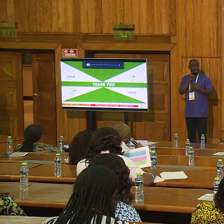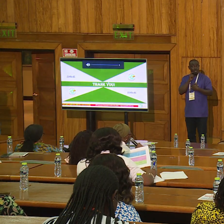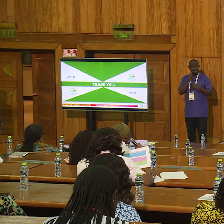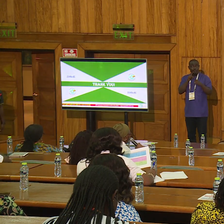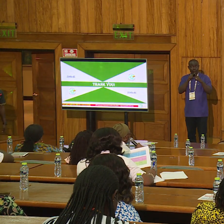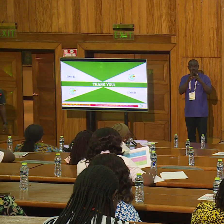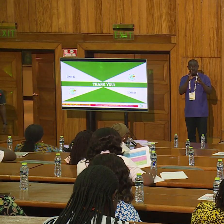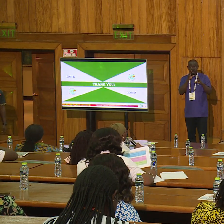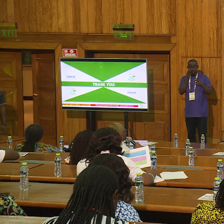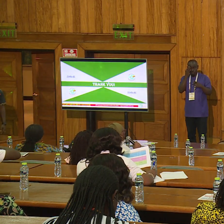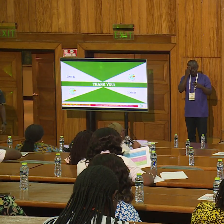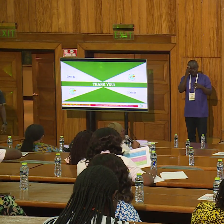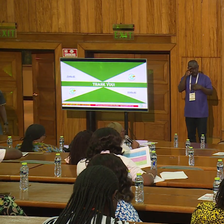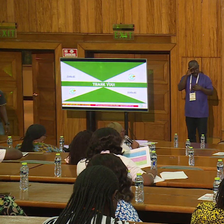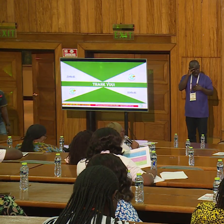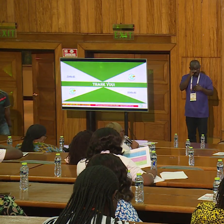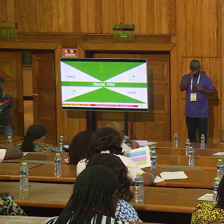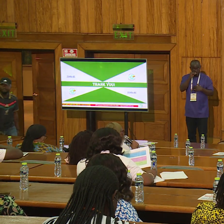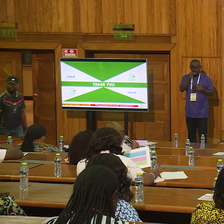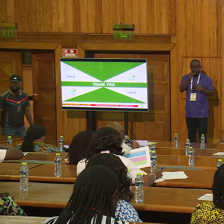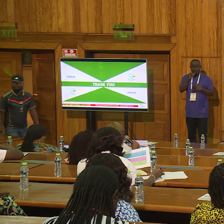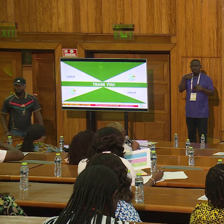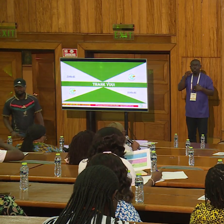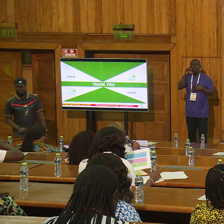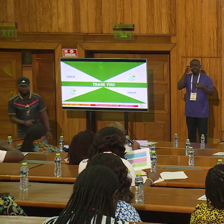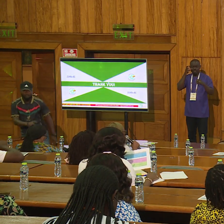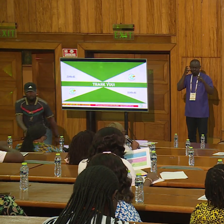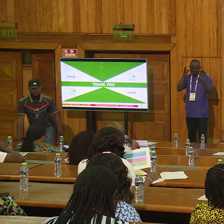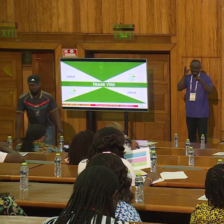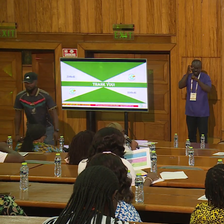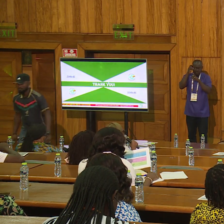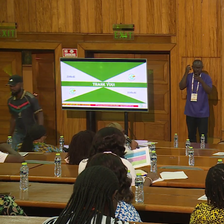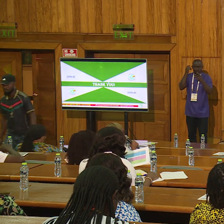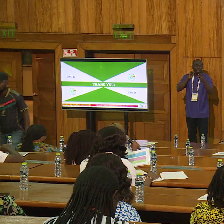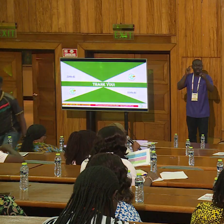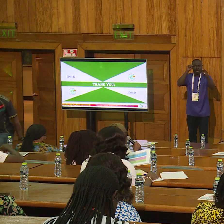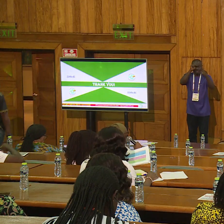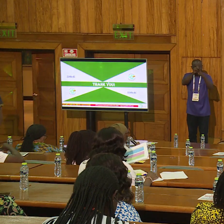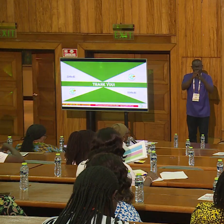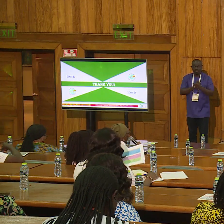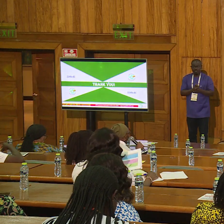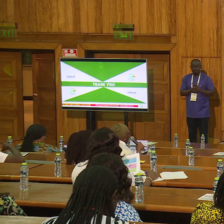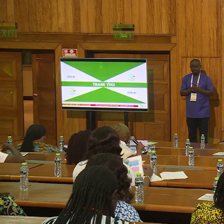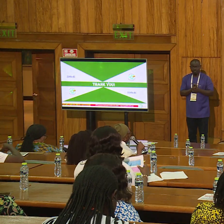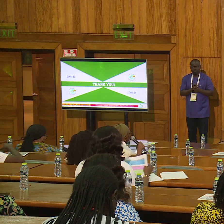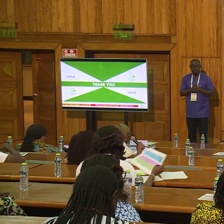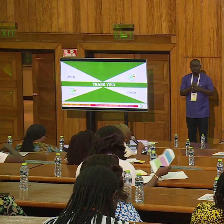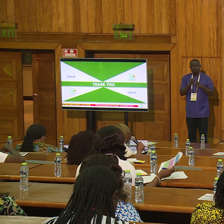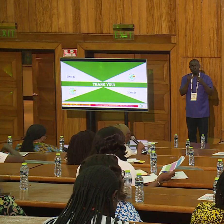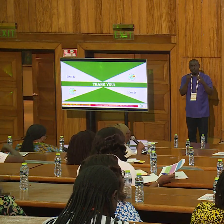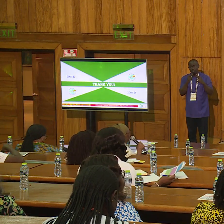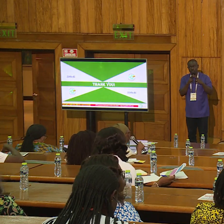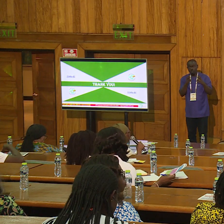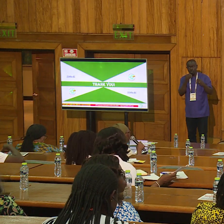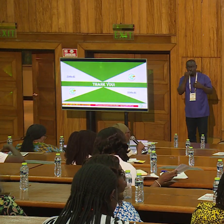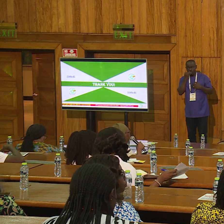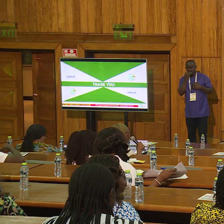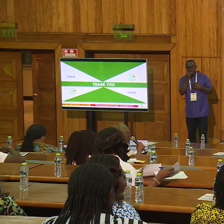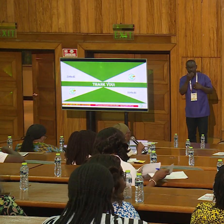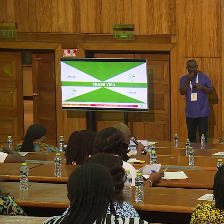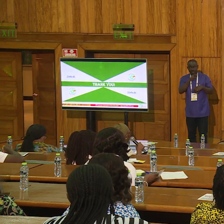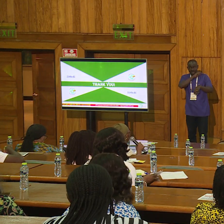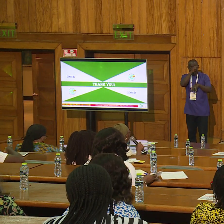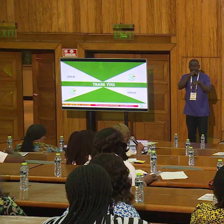our men, we will achieve what we want to achieve. And I want to thank the National